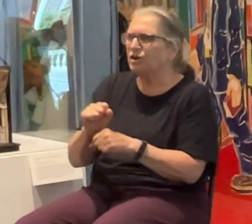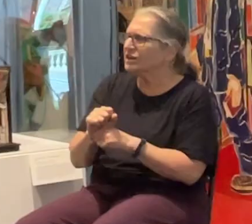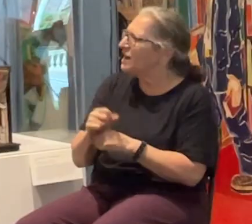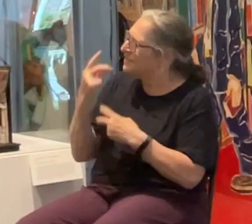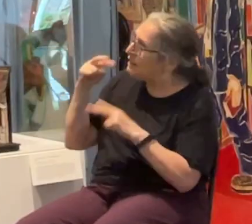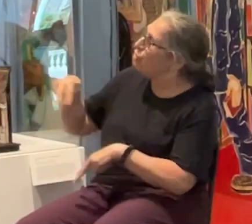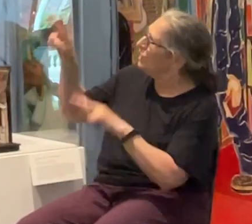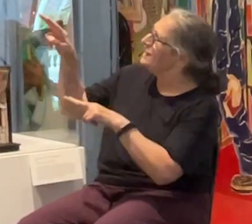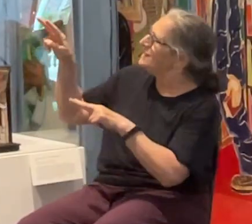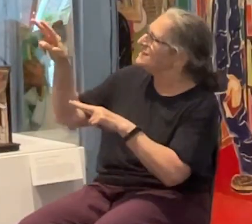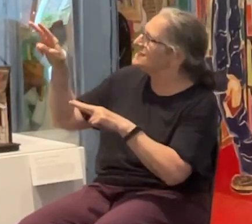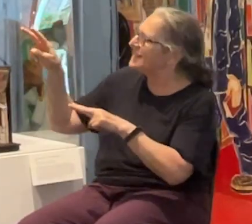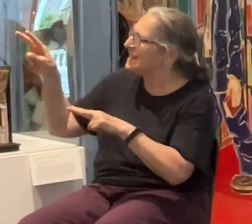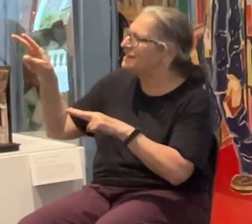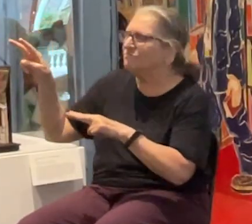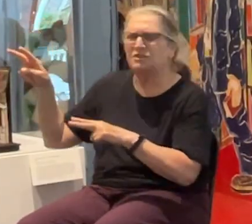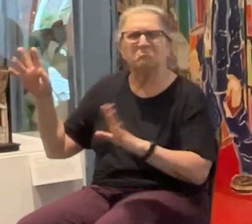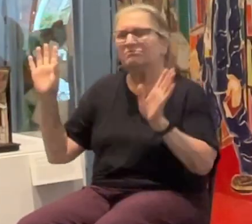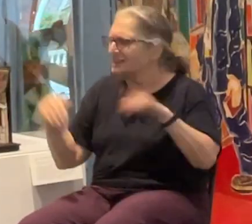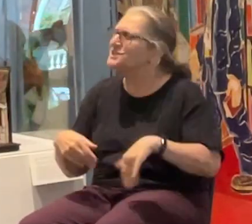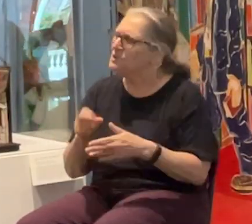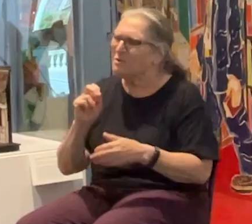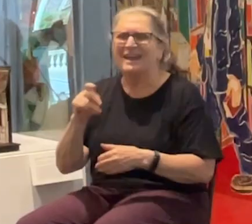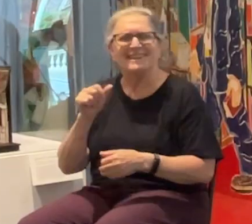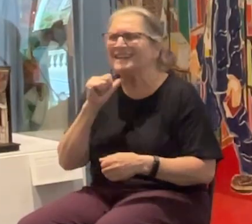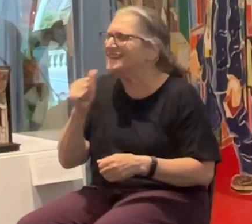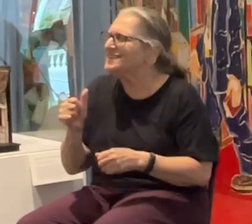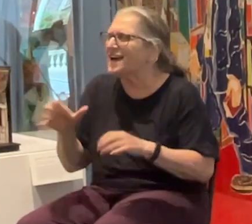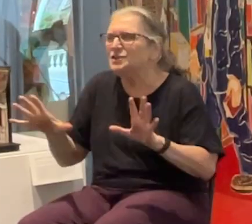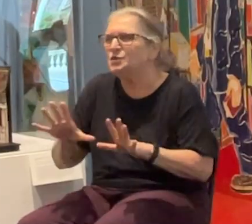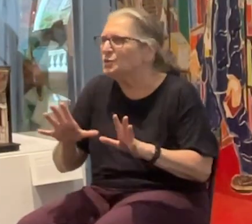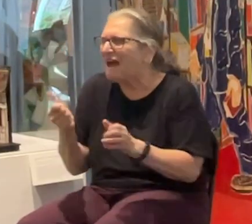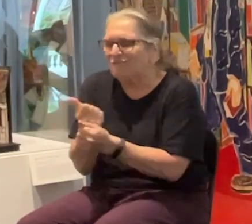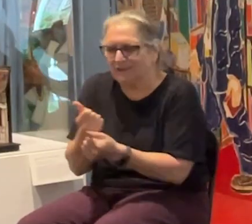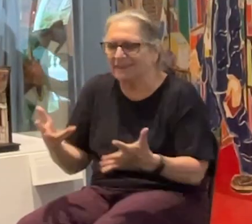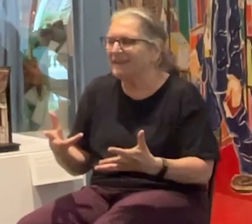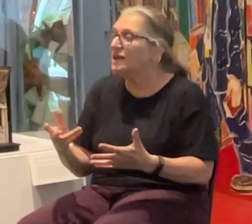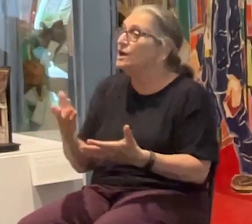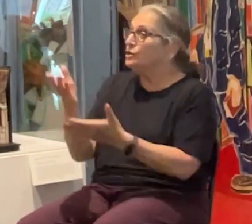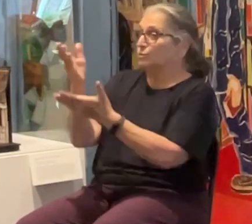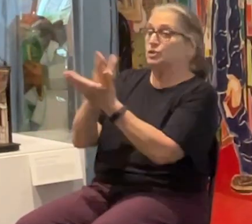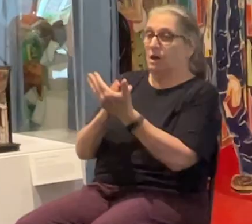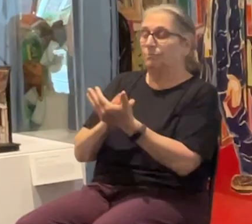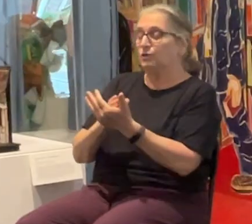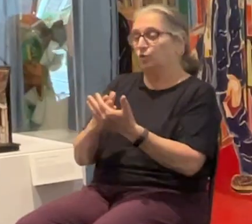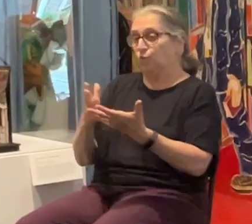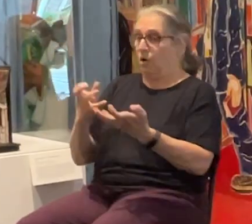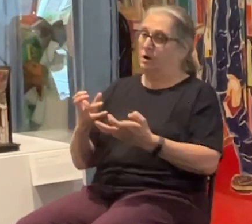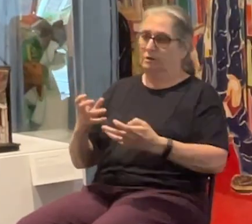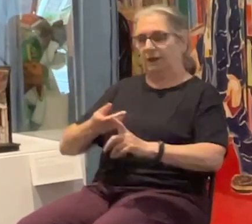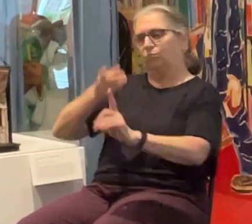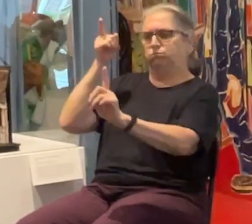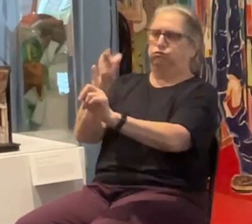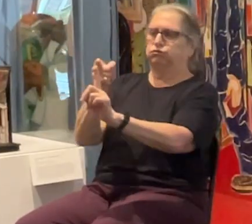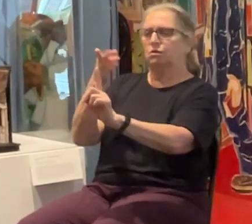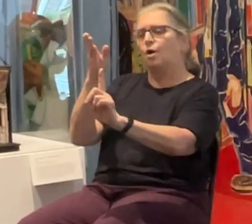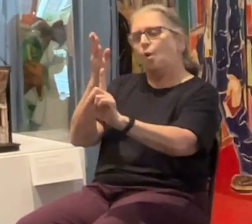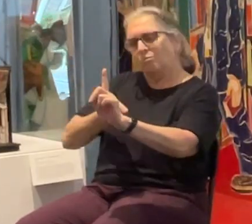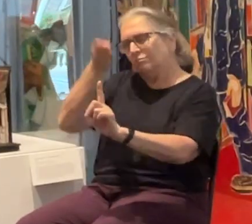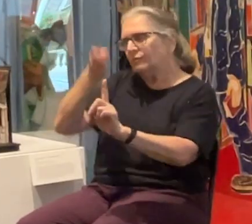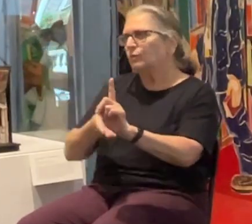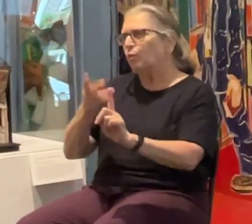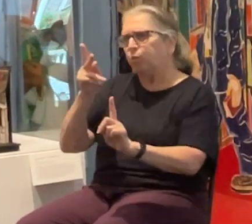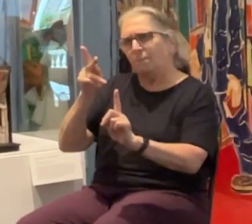everything. I think there's some kinds of work where you have more of an expectation of it being like the great author idea of it being done solely by an